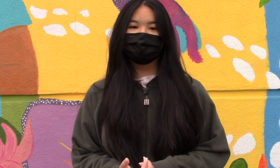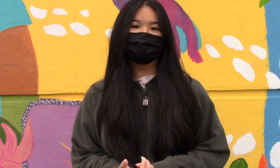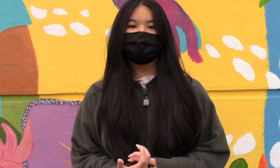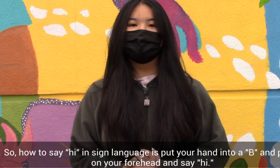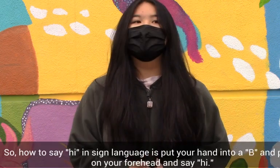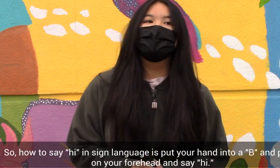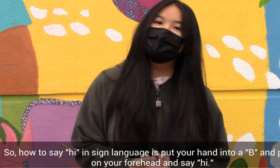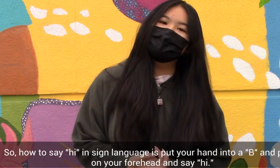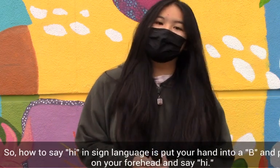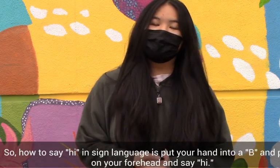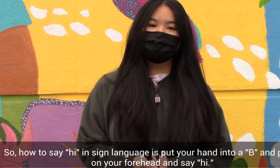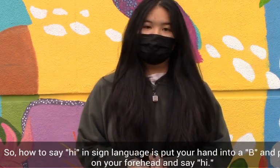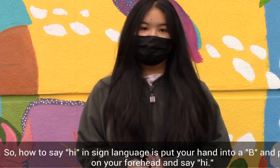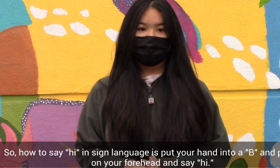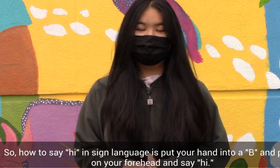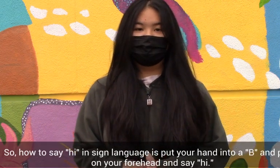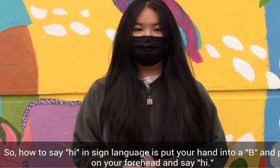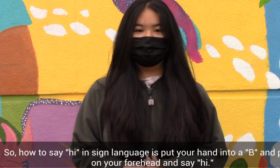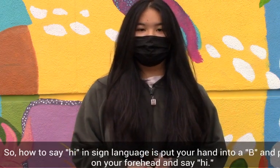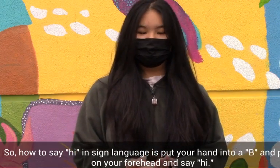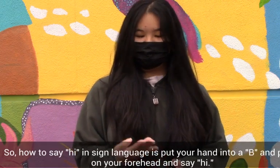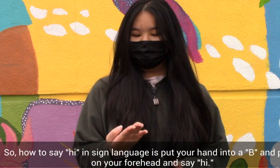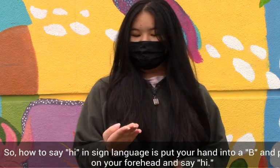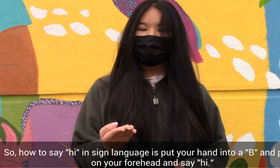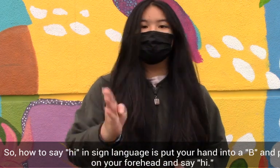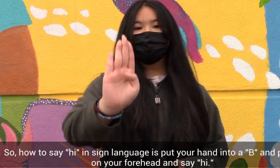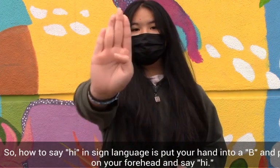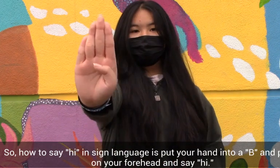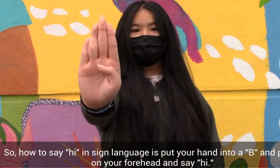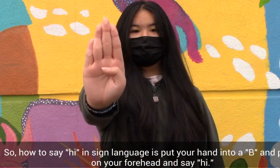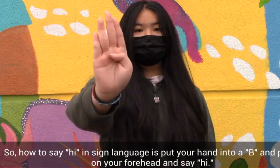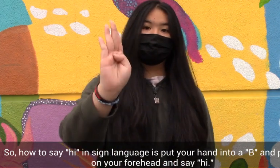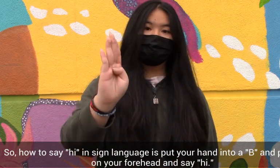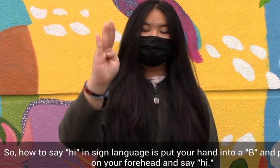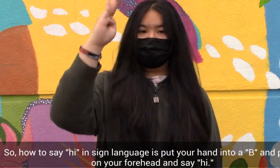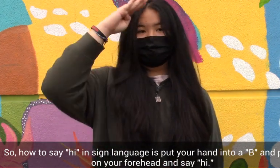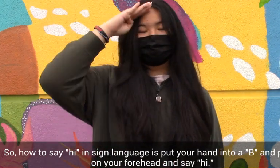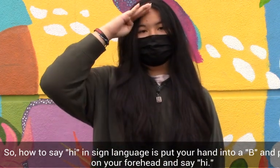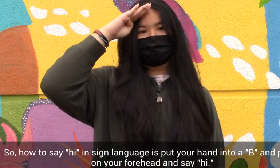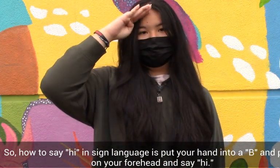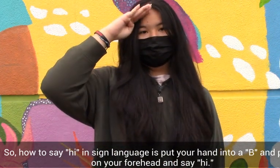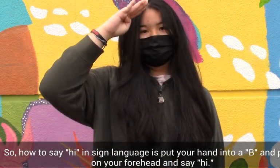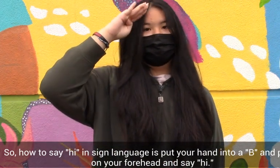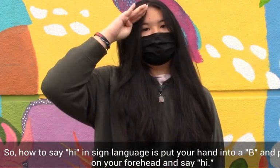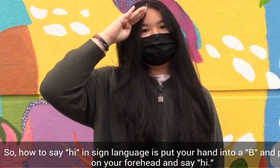Conversation. So how to say hi in sign language is put your hand into a B and you put it on your forehead. You said